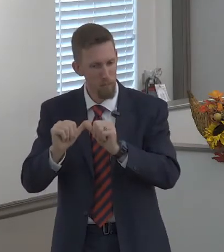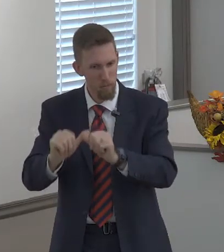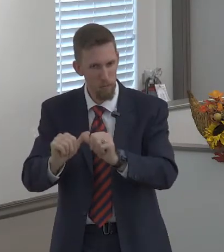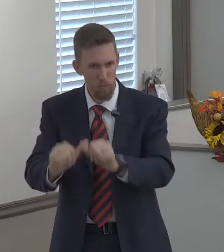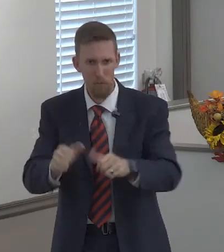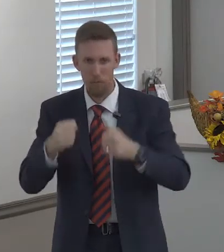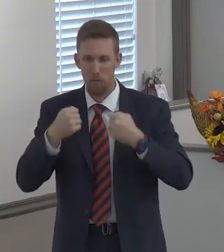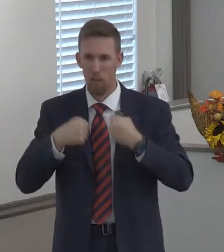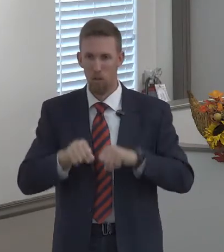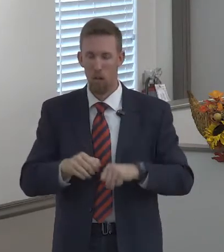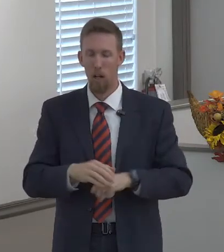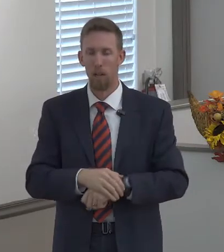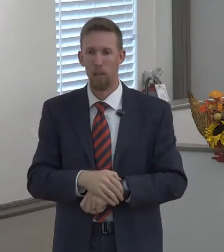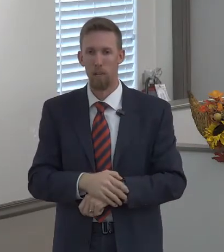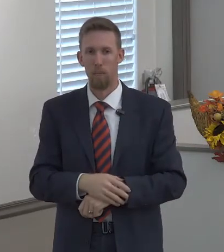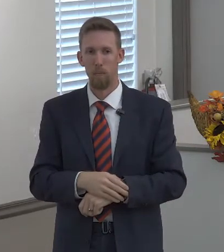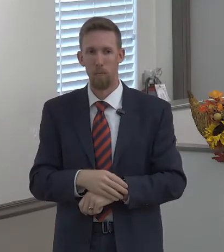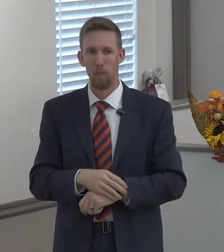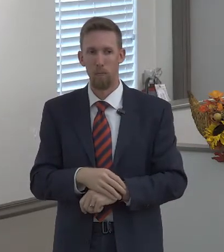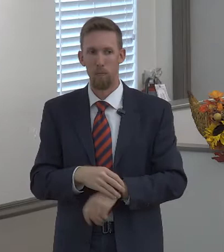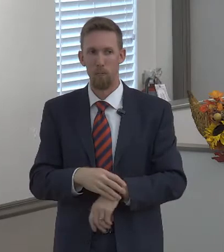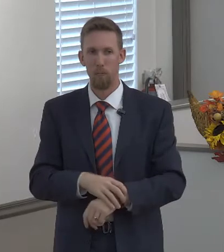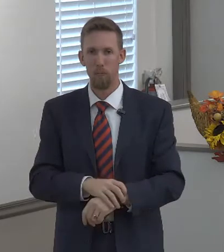is a building and this church is a church.